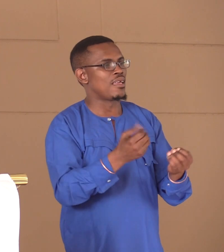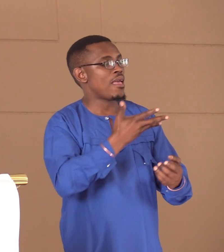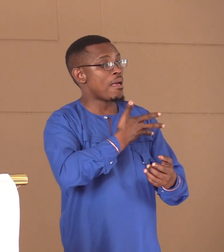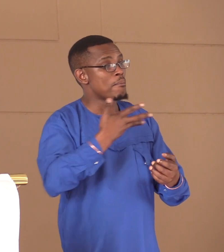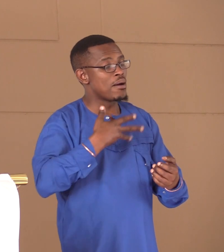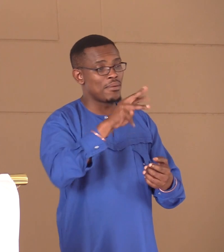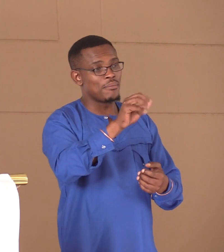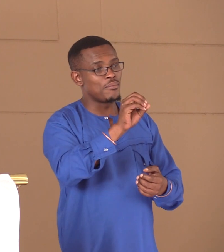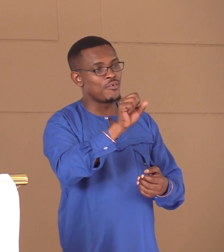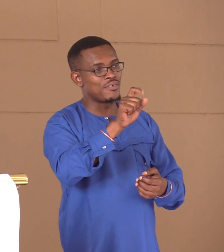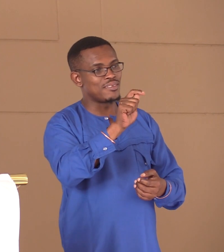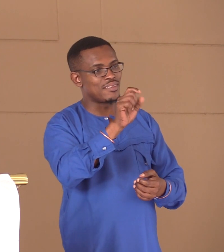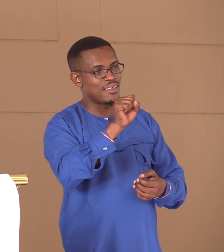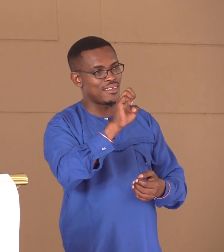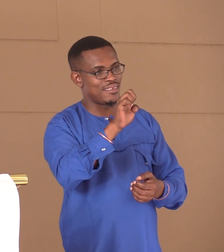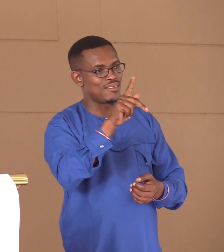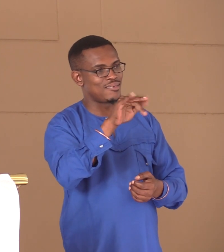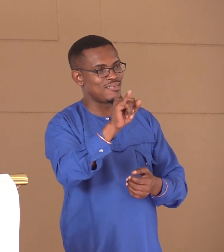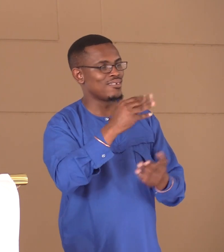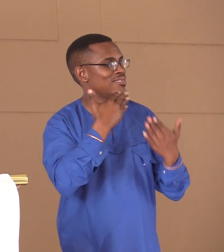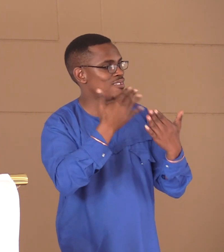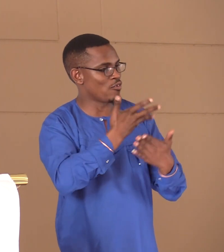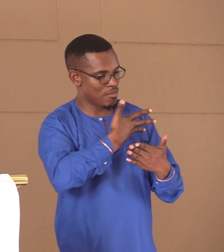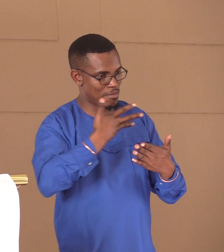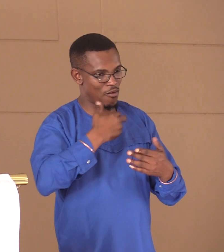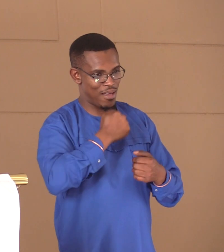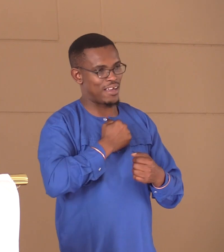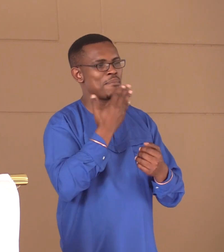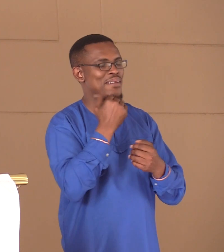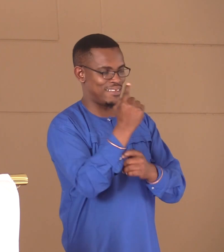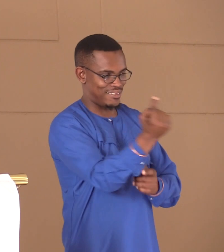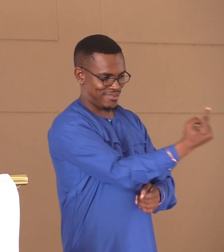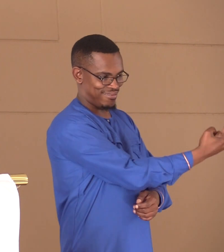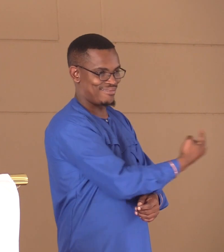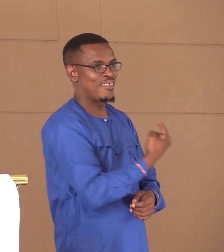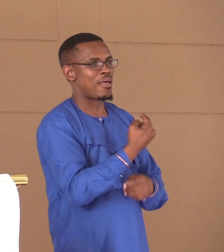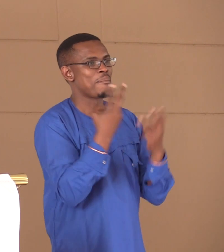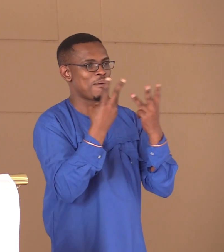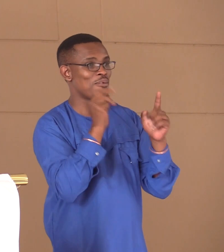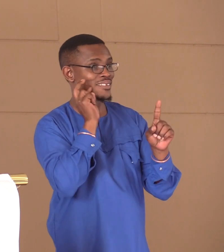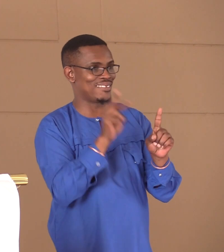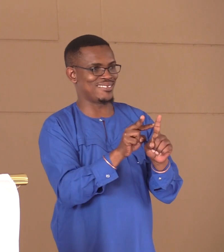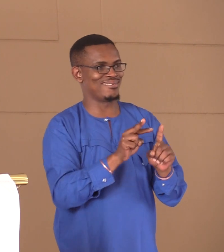Mamseke. Ke a leboga mme wa ka. Ke kopa o tlhagelele ka mo batle ba go bona.